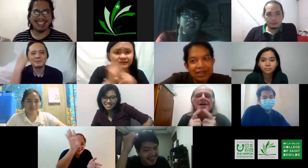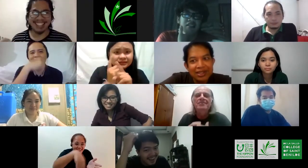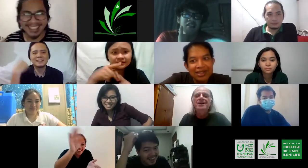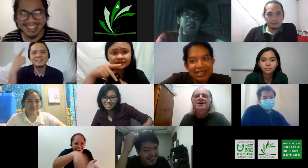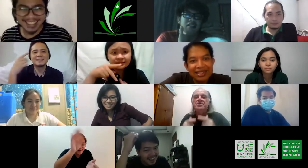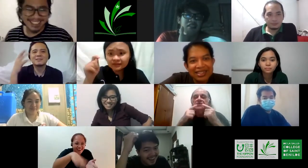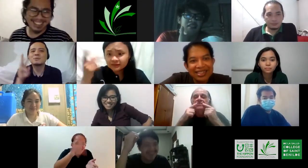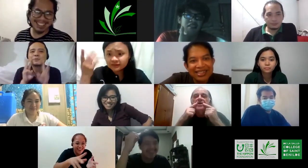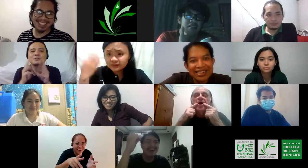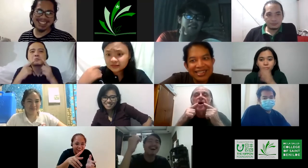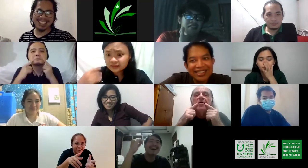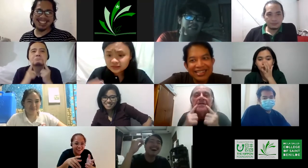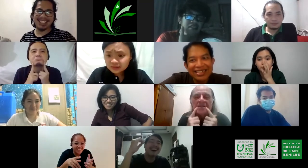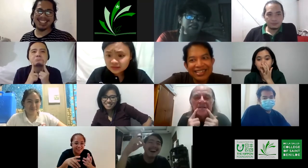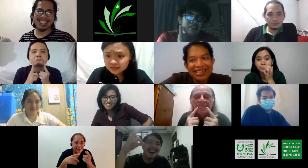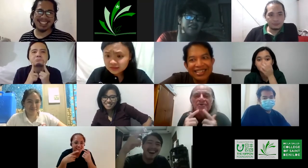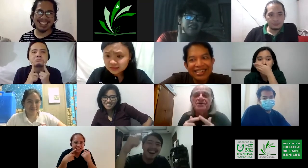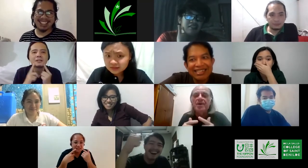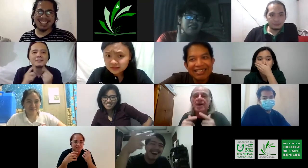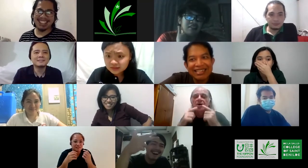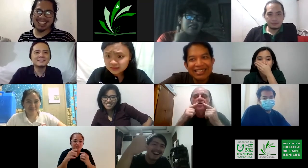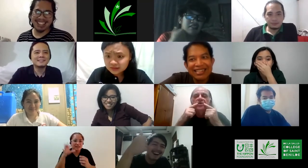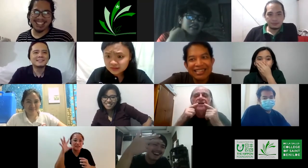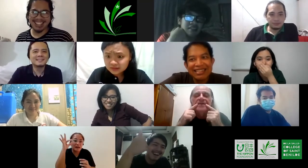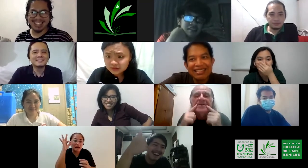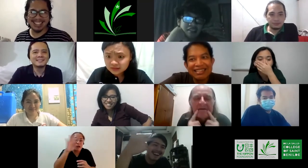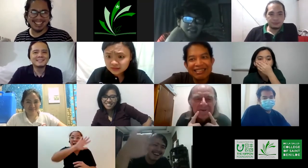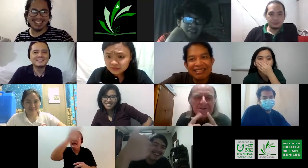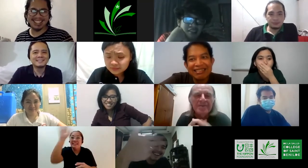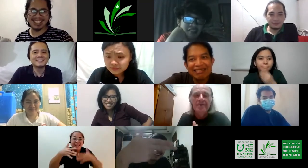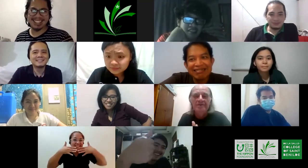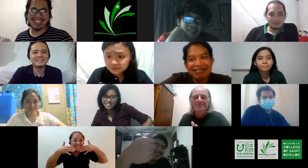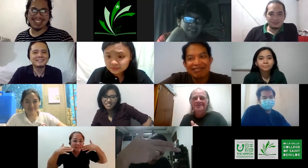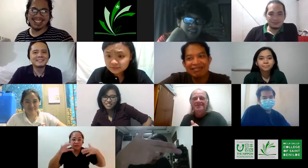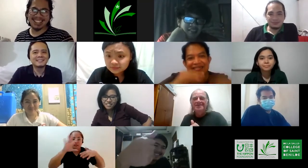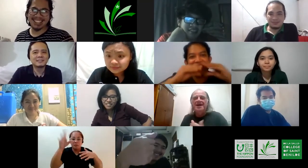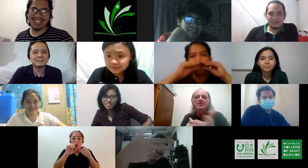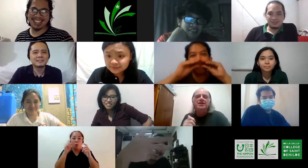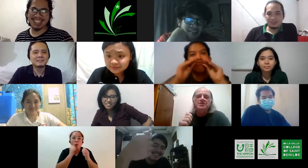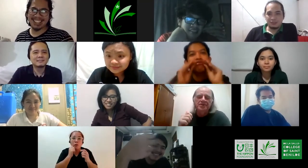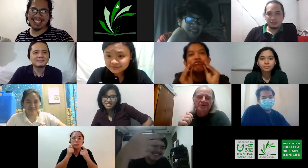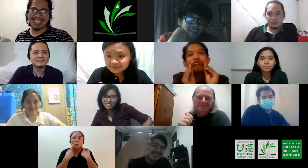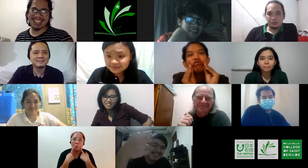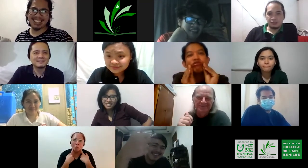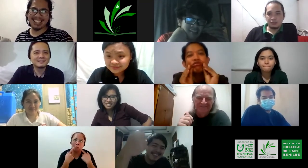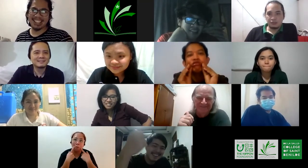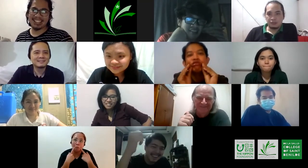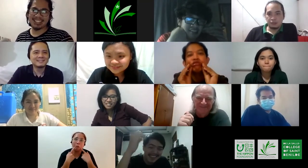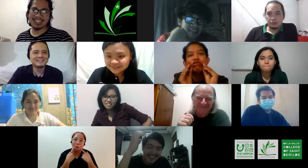Because Jasmine always never smile. Jasmine, never smile. I'm teasing you.